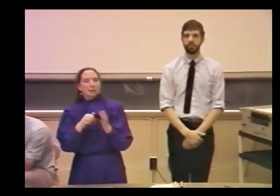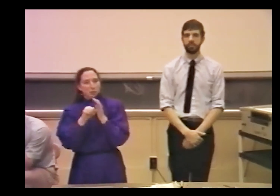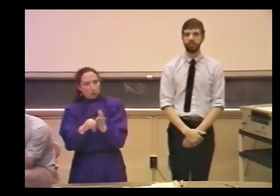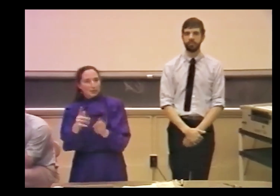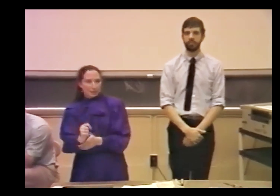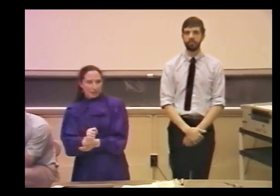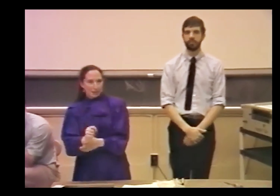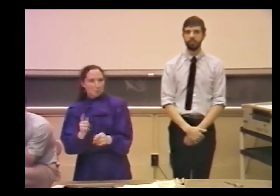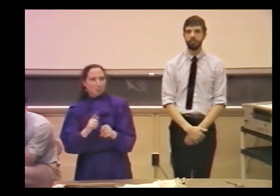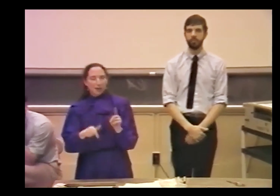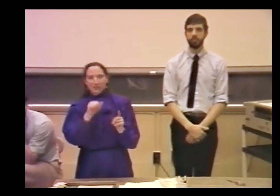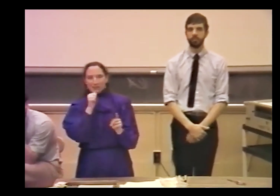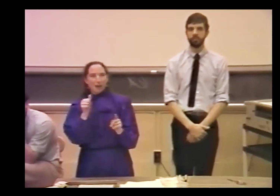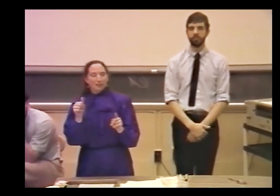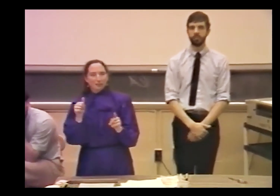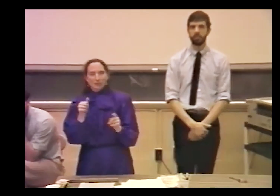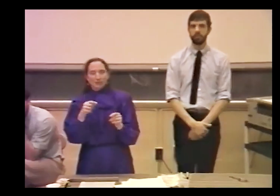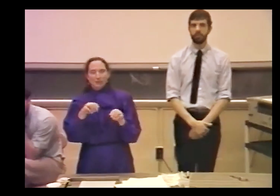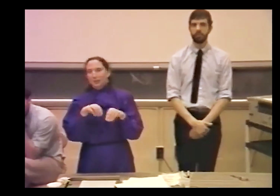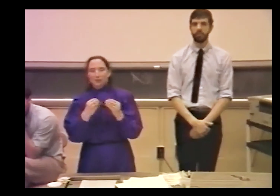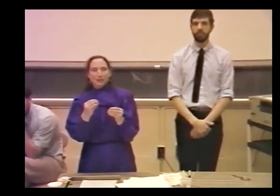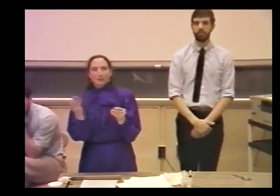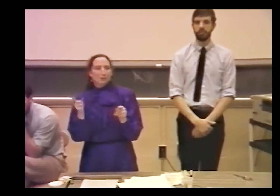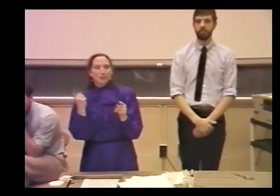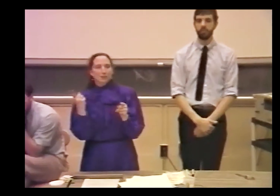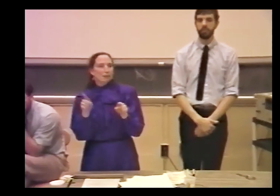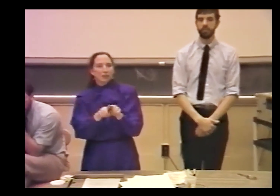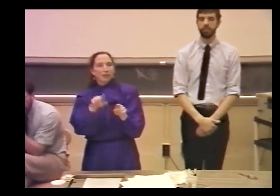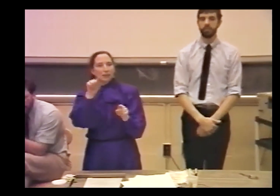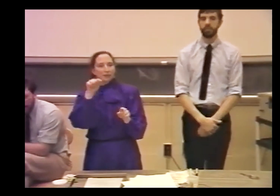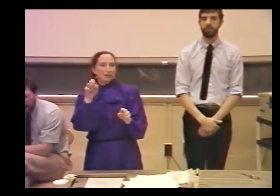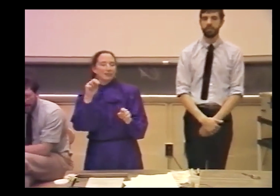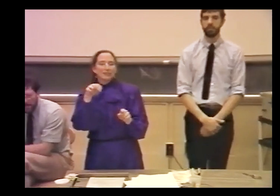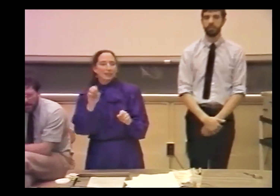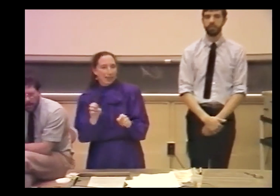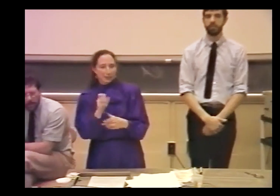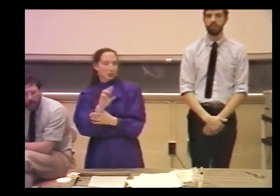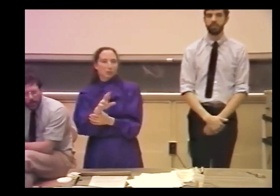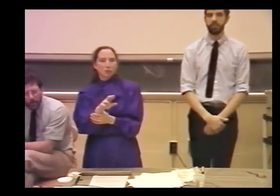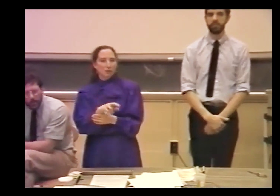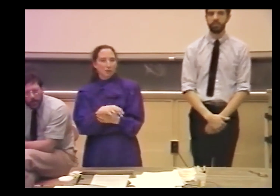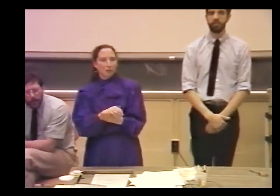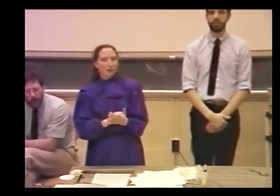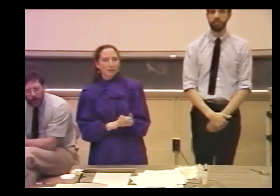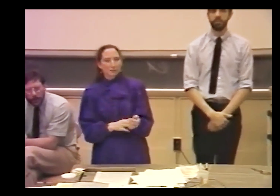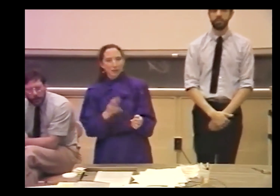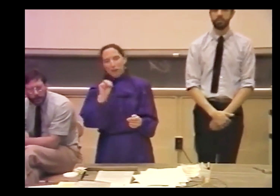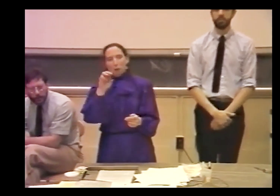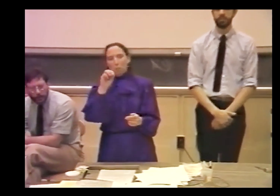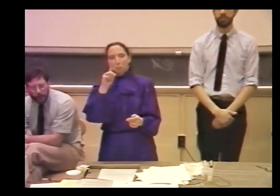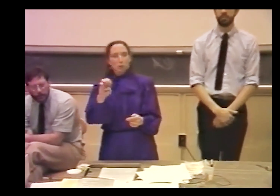I'm stressing it, but it's not giving something like tense or